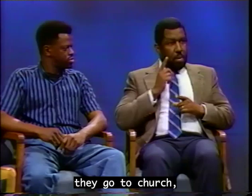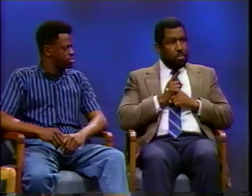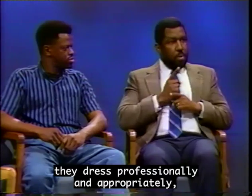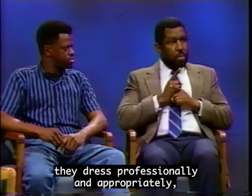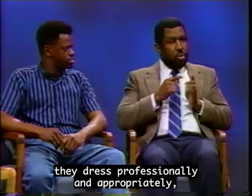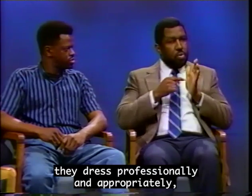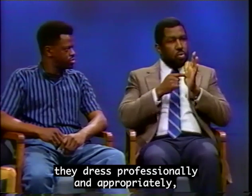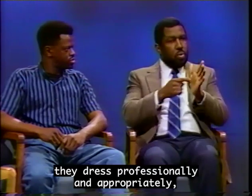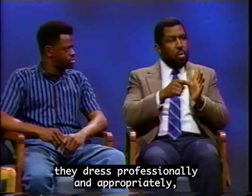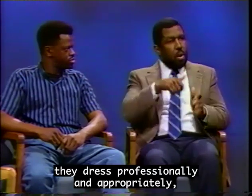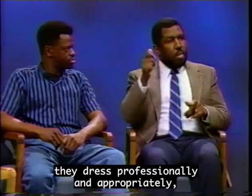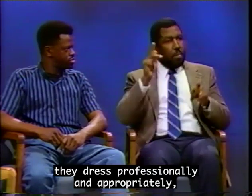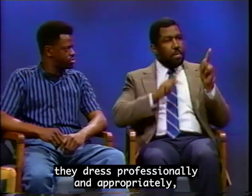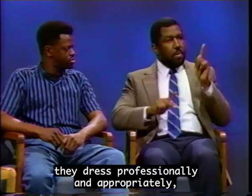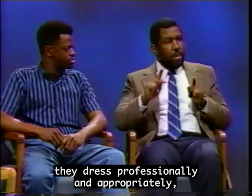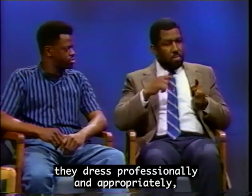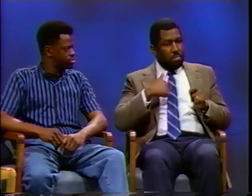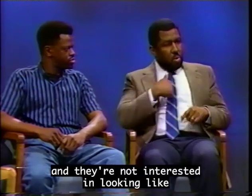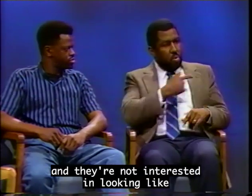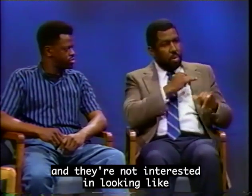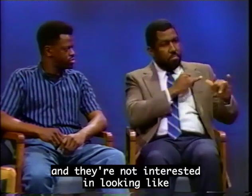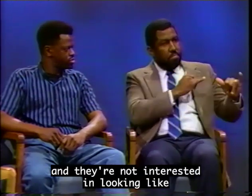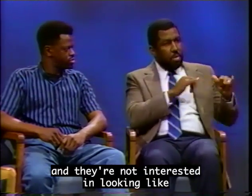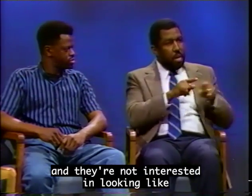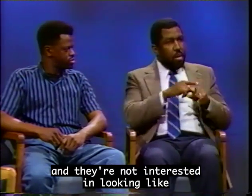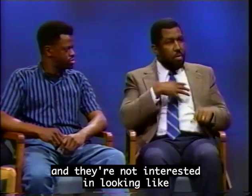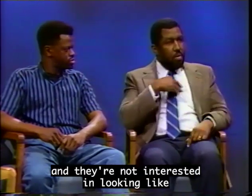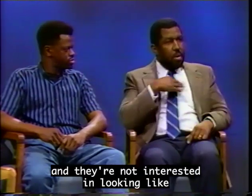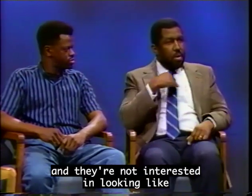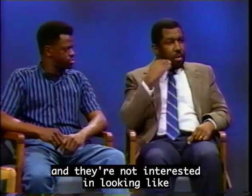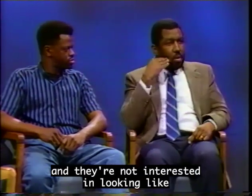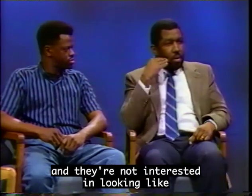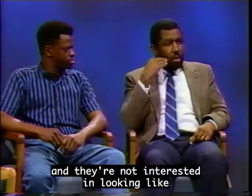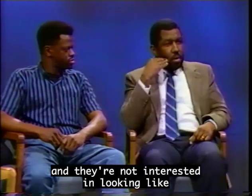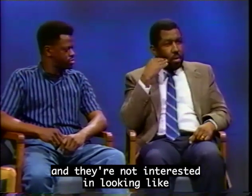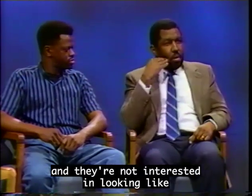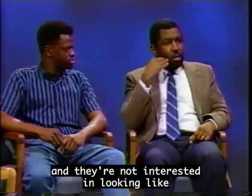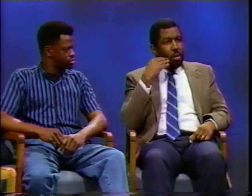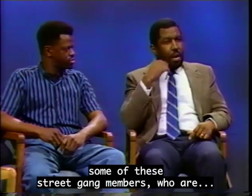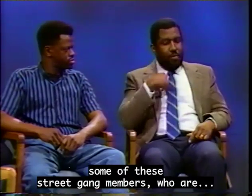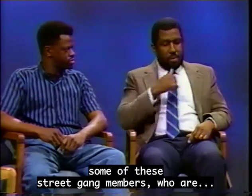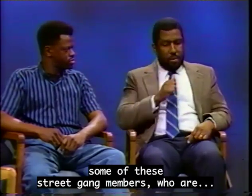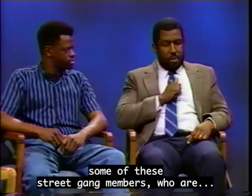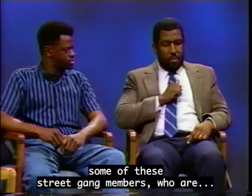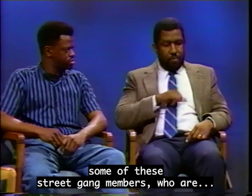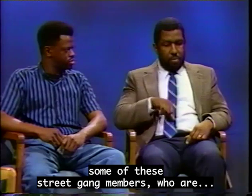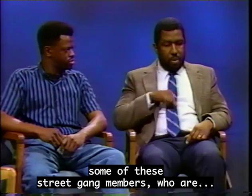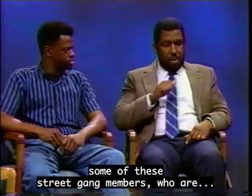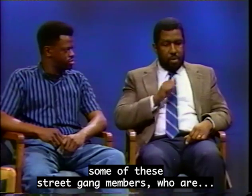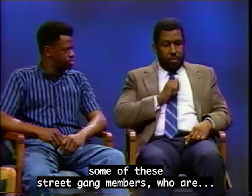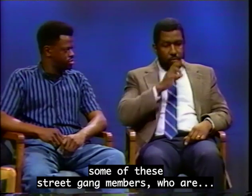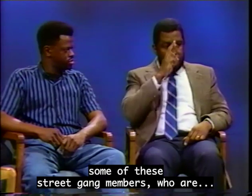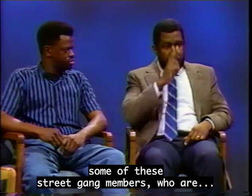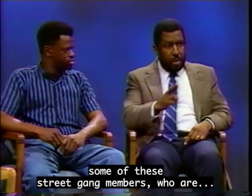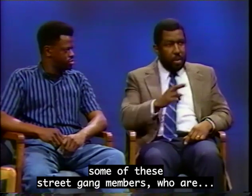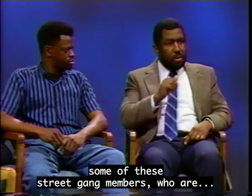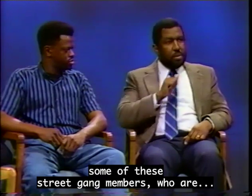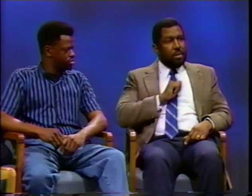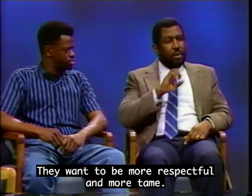dress professionally and appropriately. And they're not interested in looking like some of these street gang members. Or they